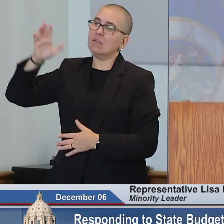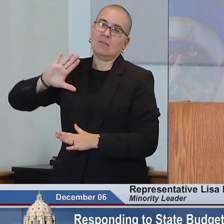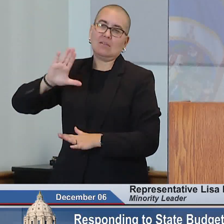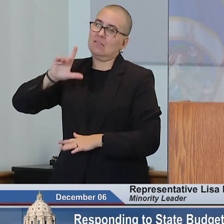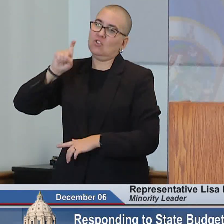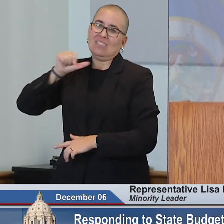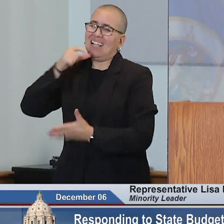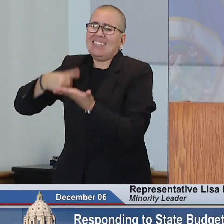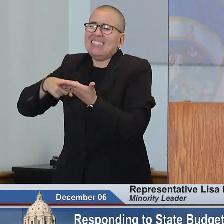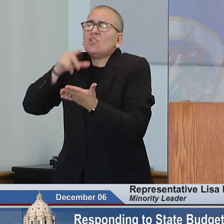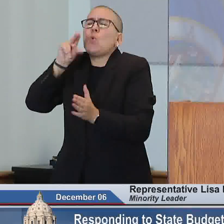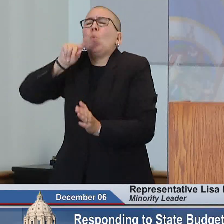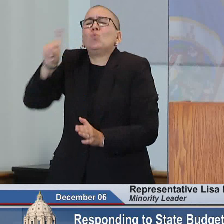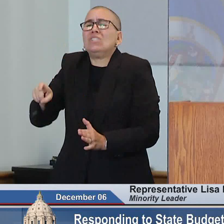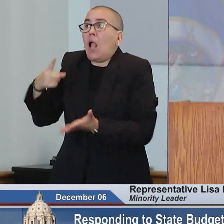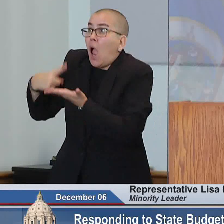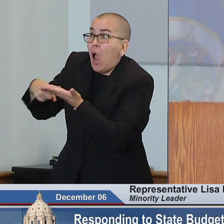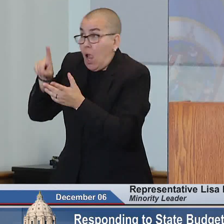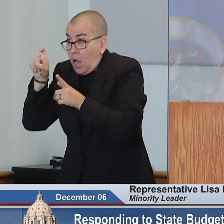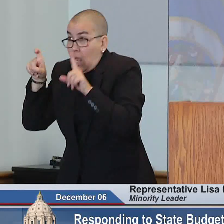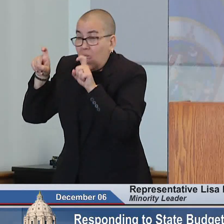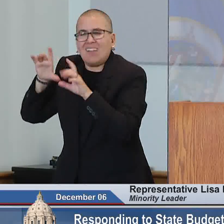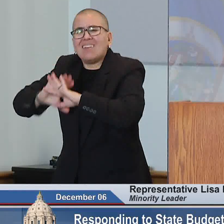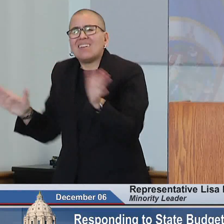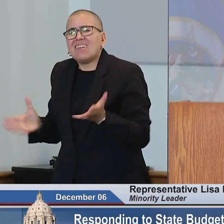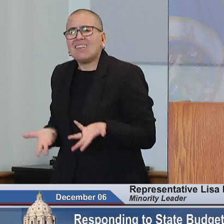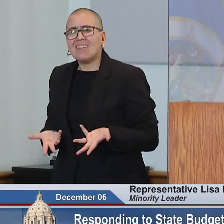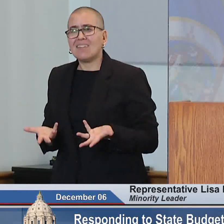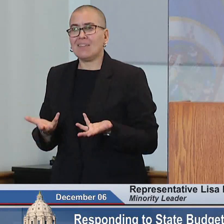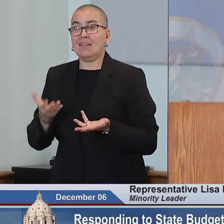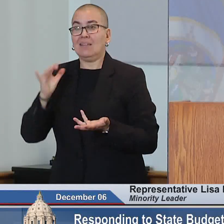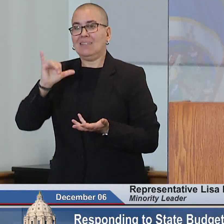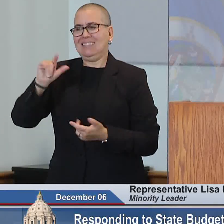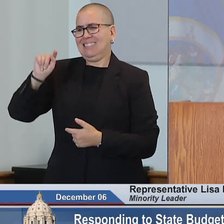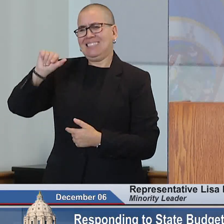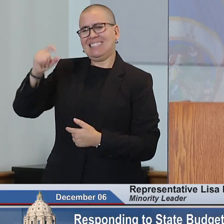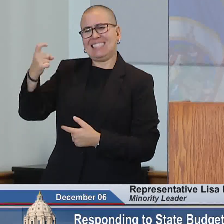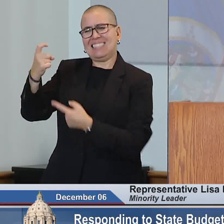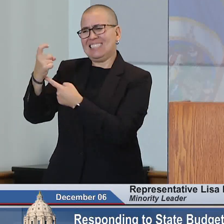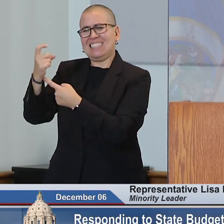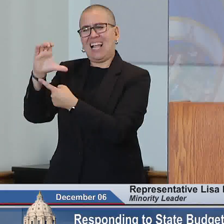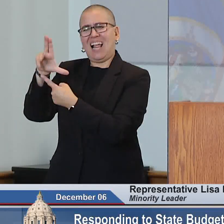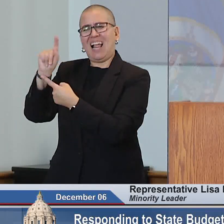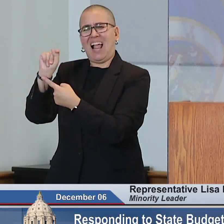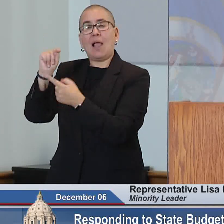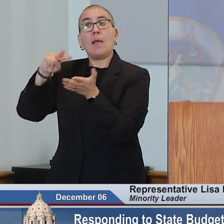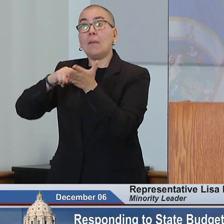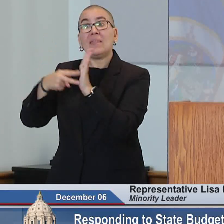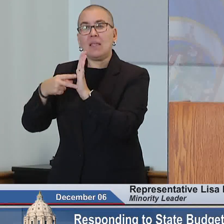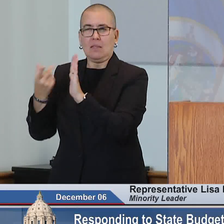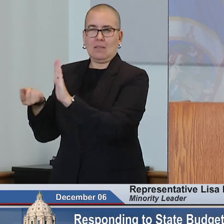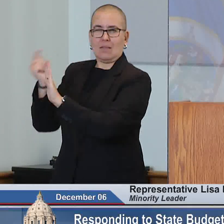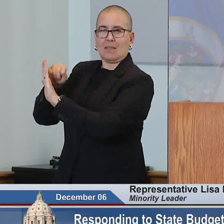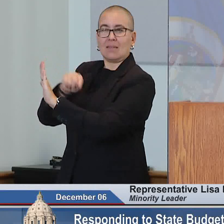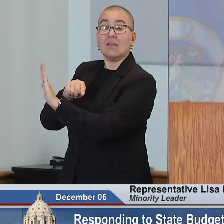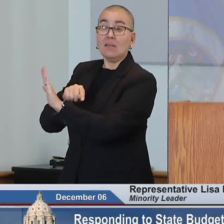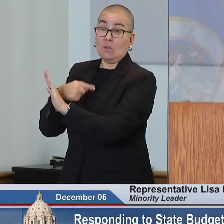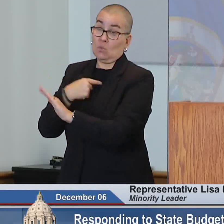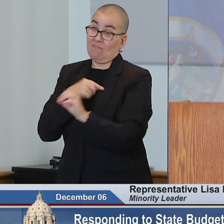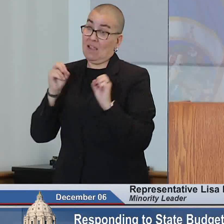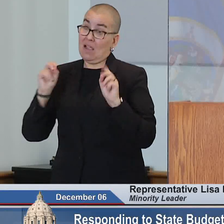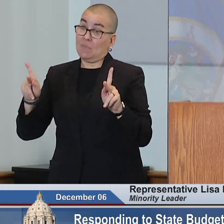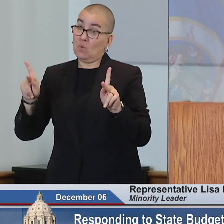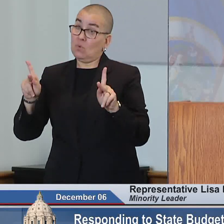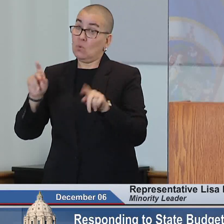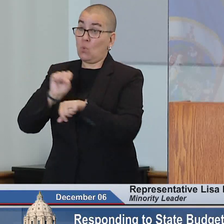Republicans are going to push for meaningful tax cuts. We think there is an opportunity, as I've said, to work with the DFL on things like